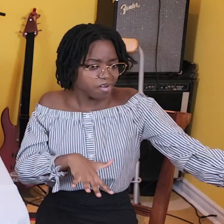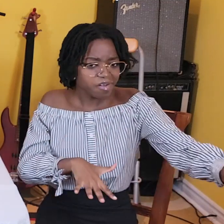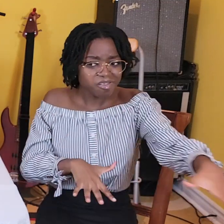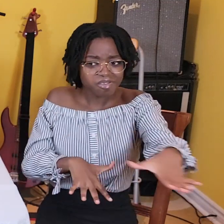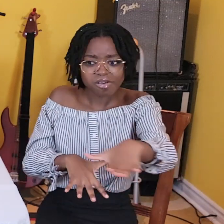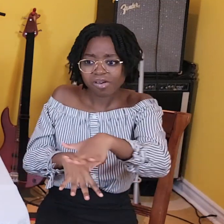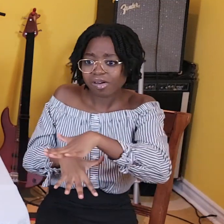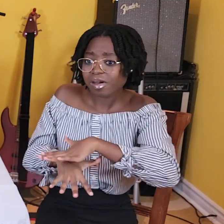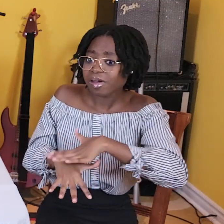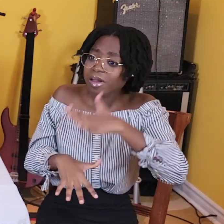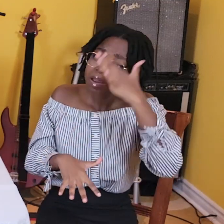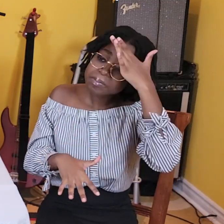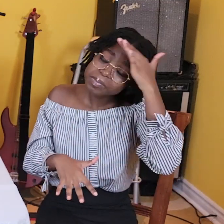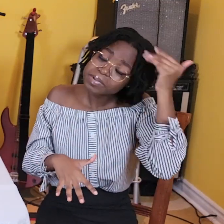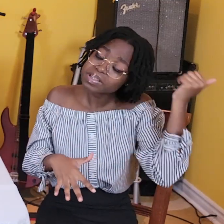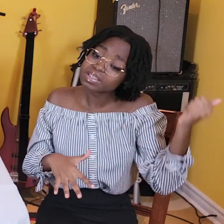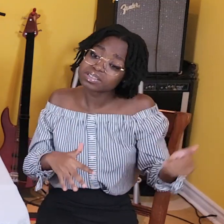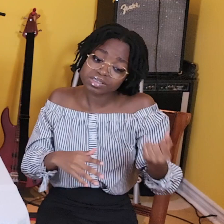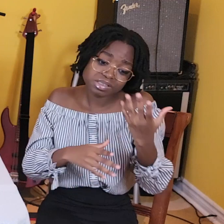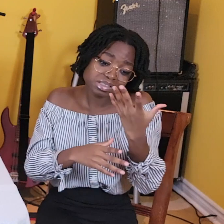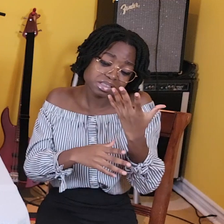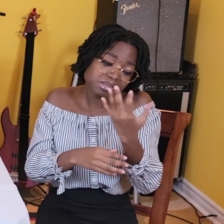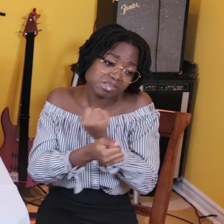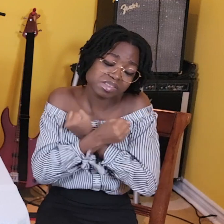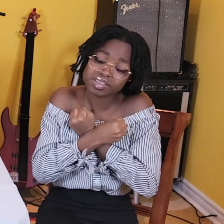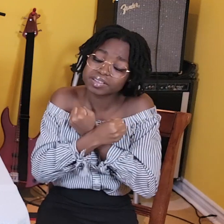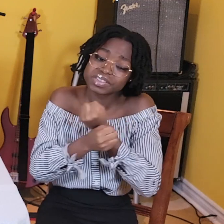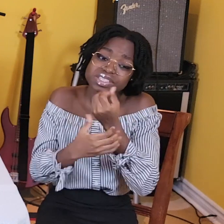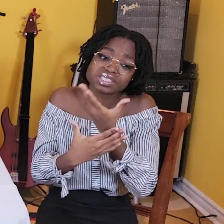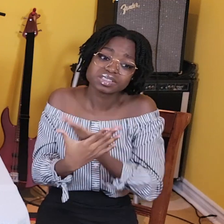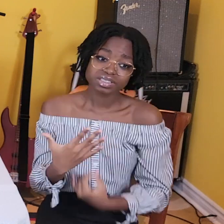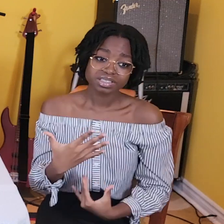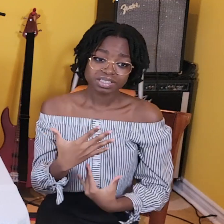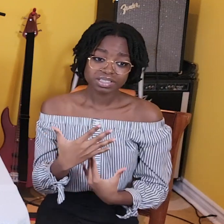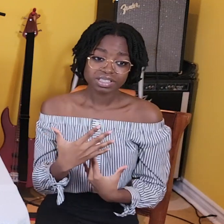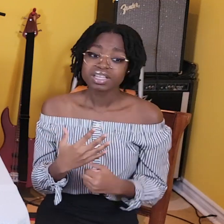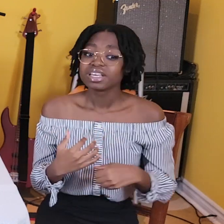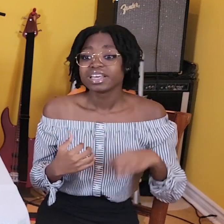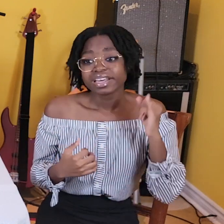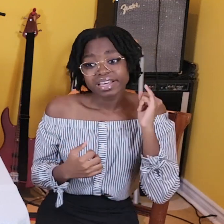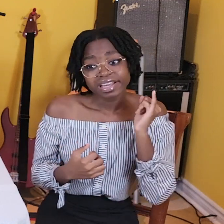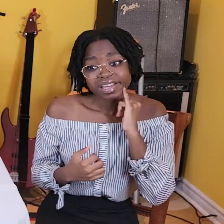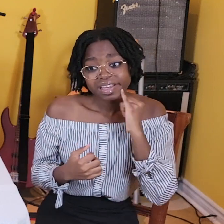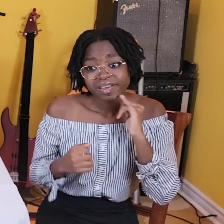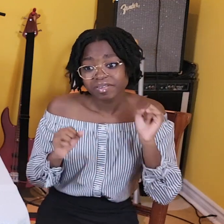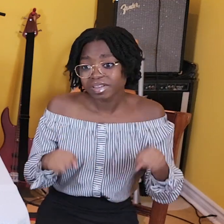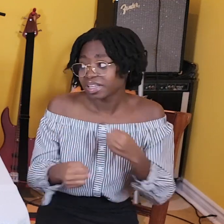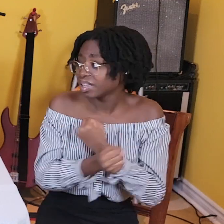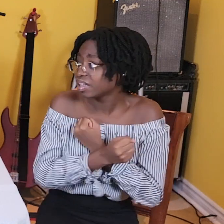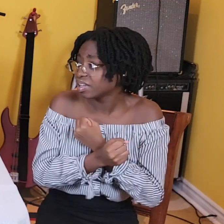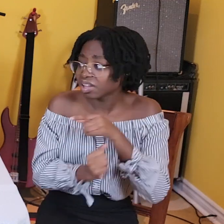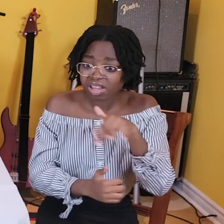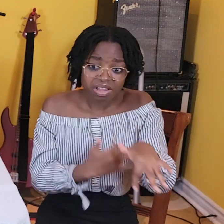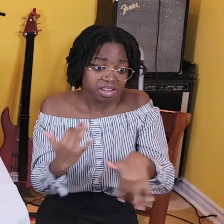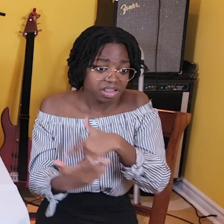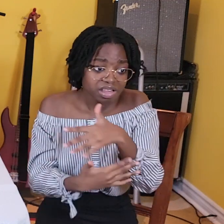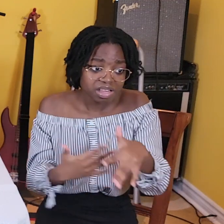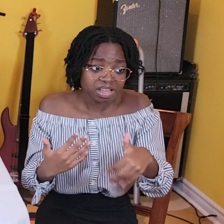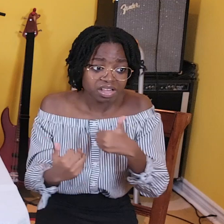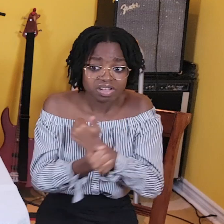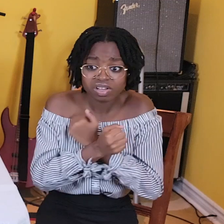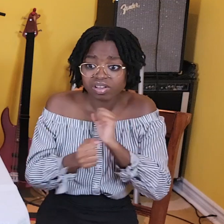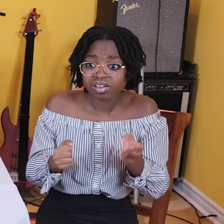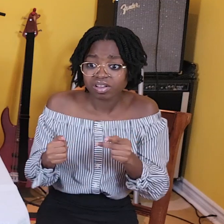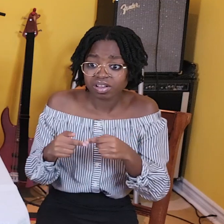of the lack of love. If we're able to love each other, if we're able to love our enemies, like the Bible says, like Jesus Christ